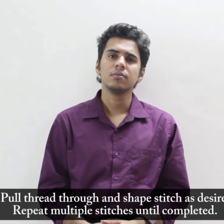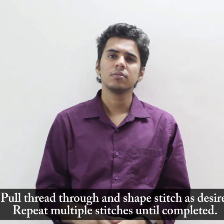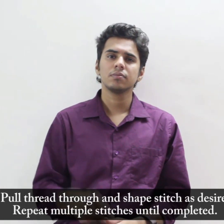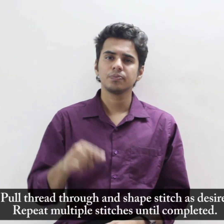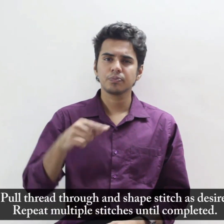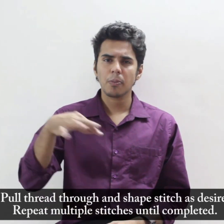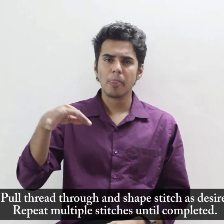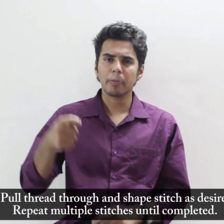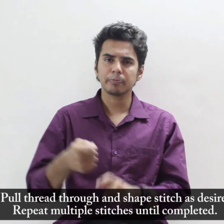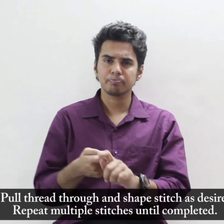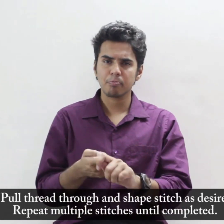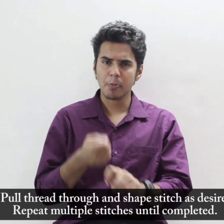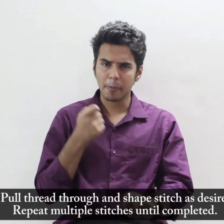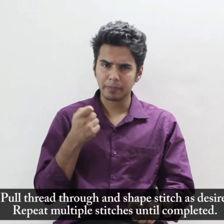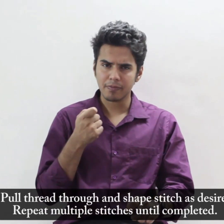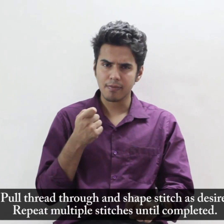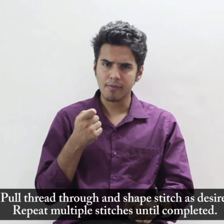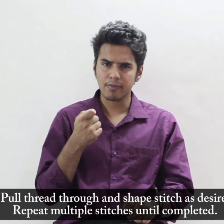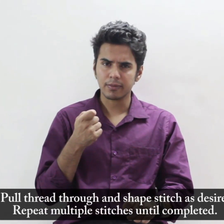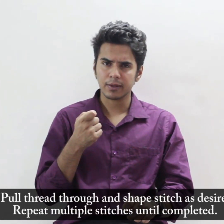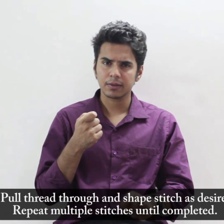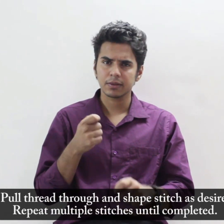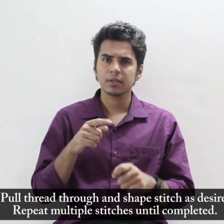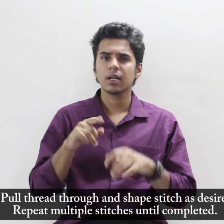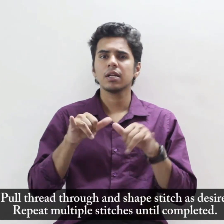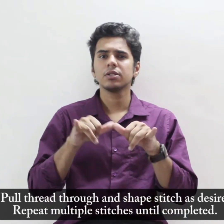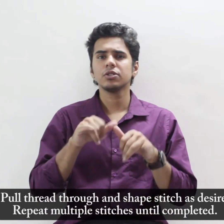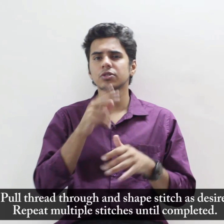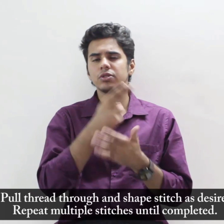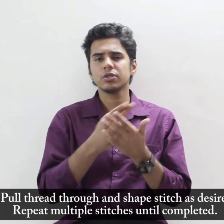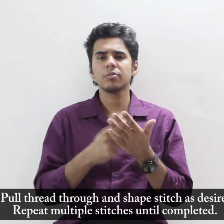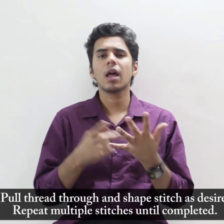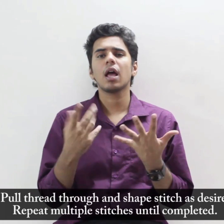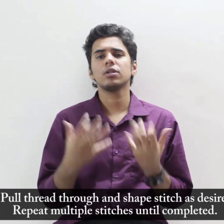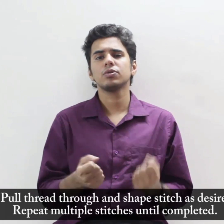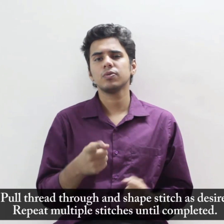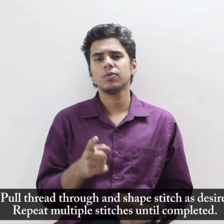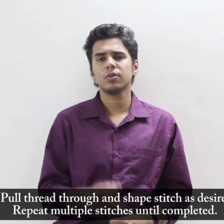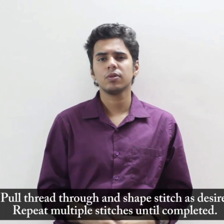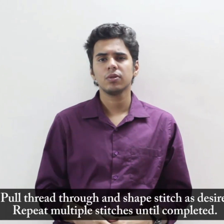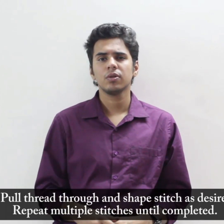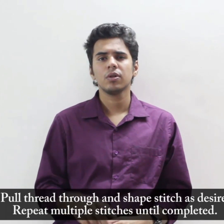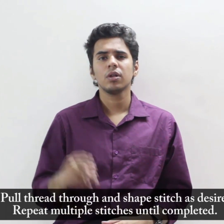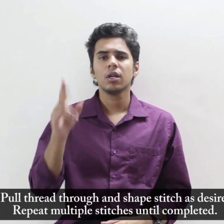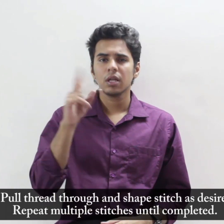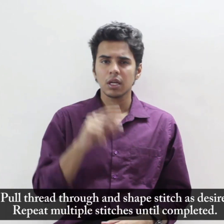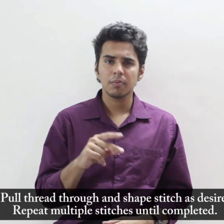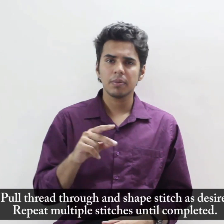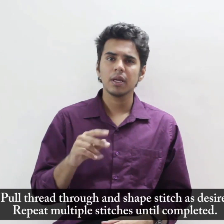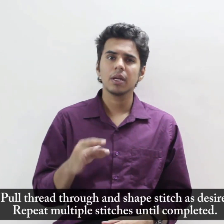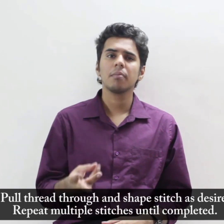Pull thread through and shape stitch as desired. Repeat multiple stitches until